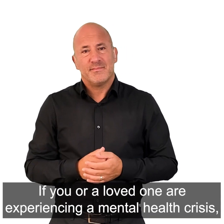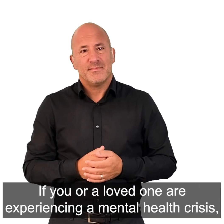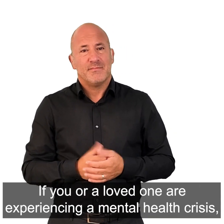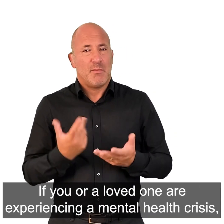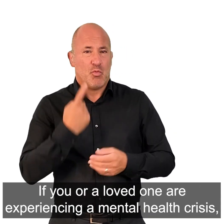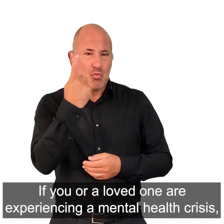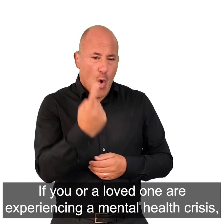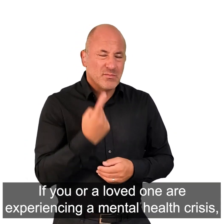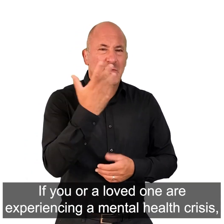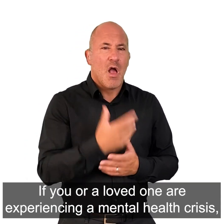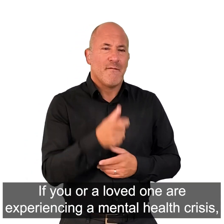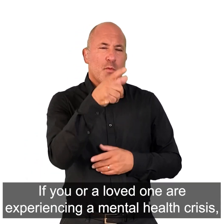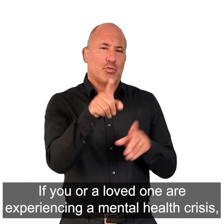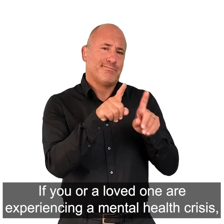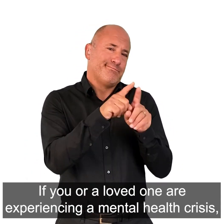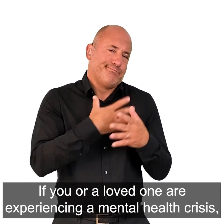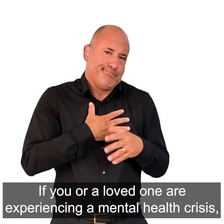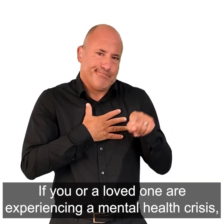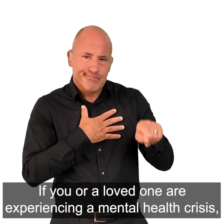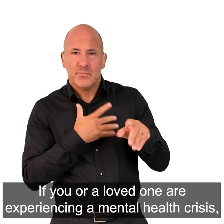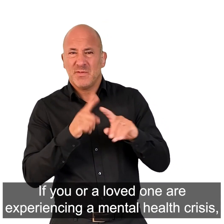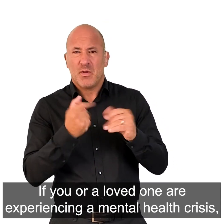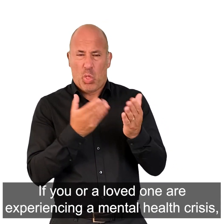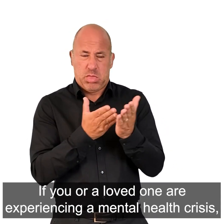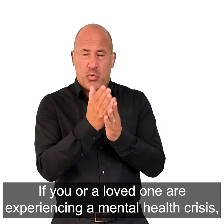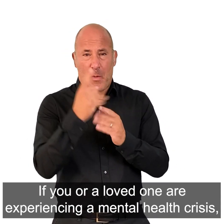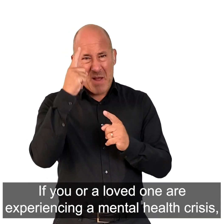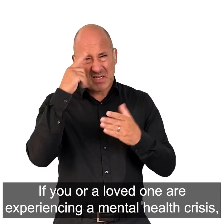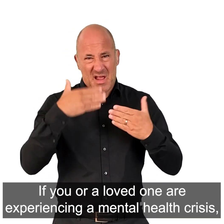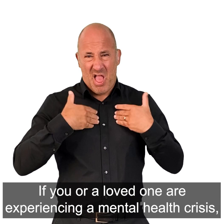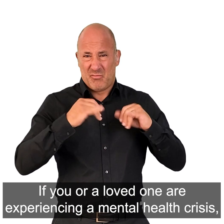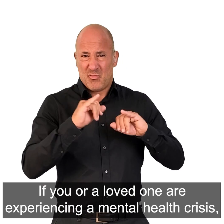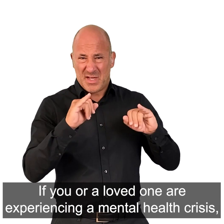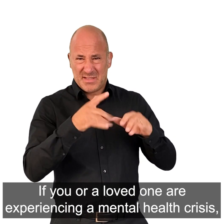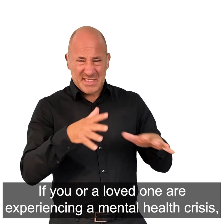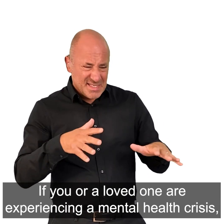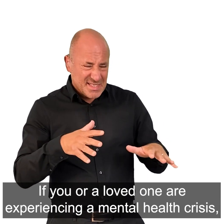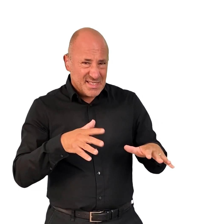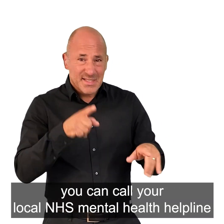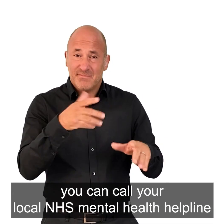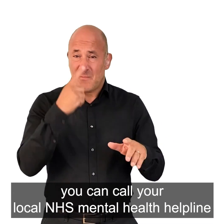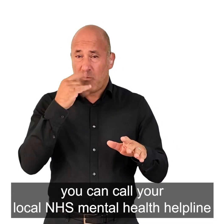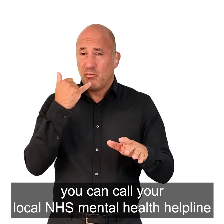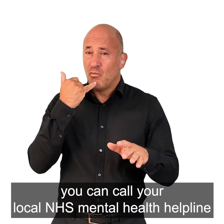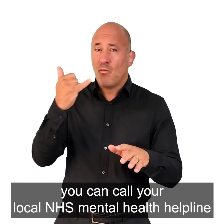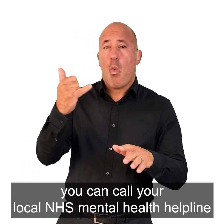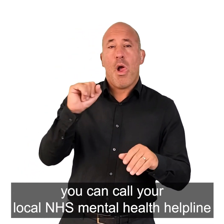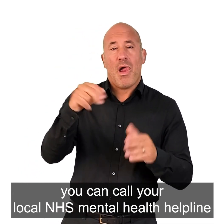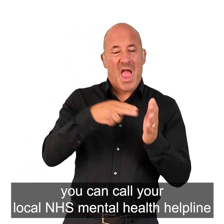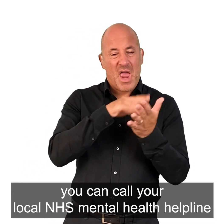If you or a loved one are experiencing a mental health crisis, you can call your local